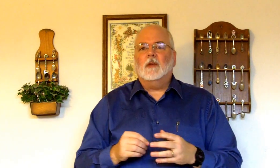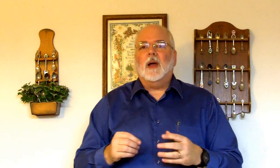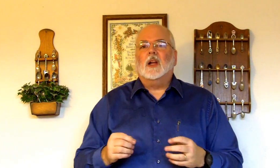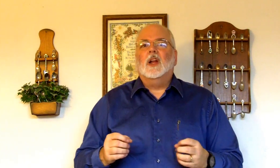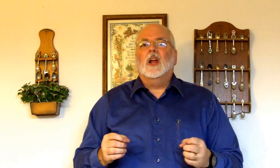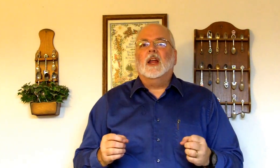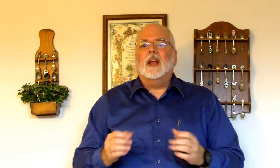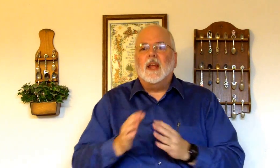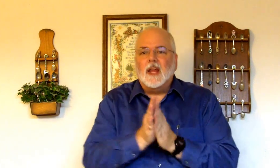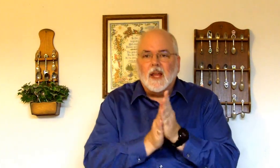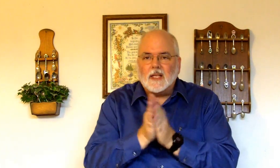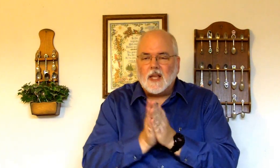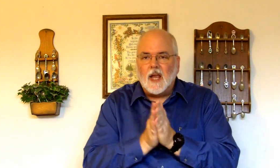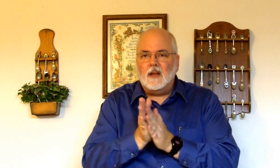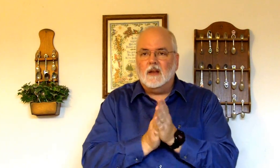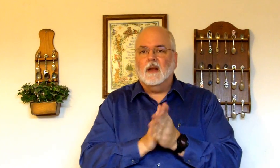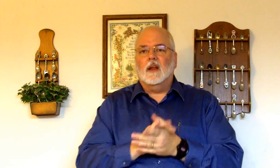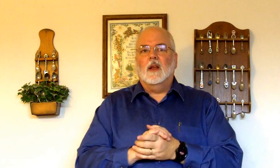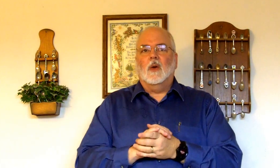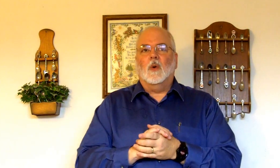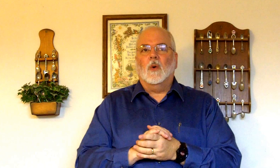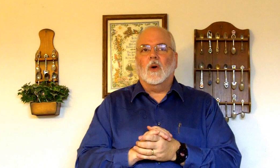about excited or